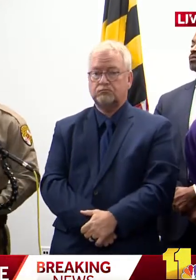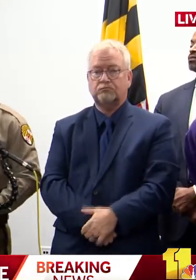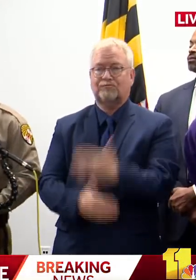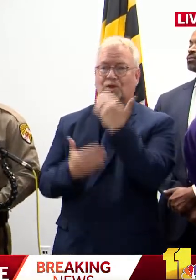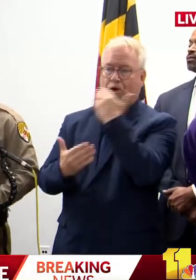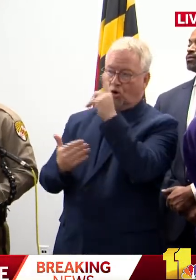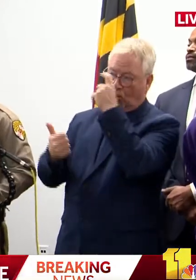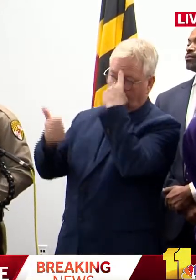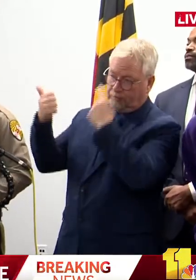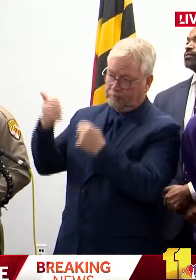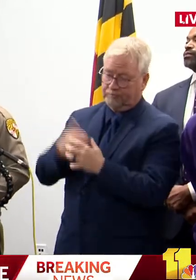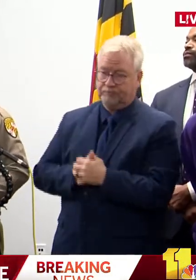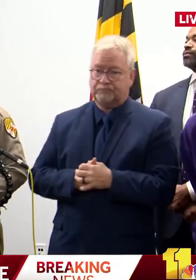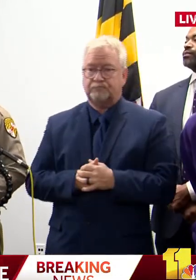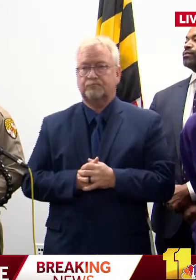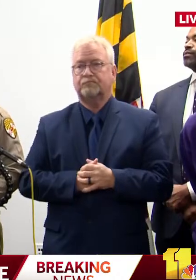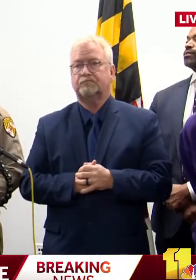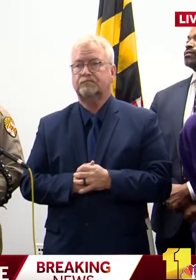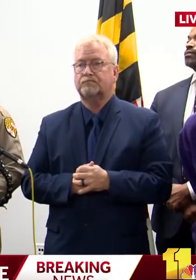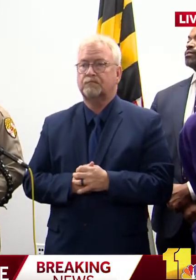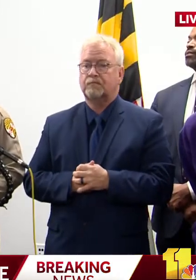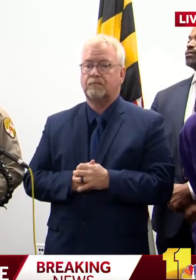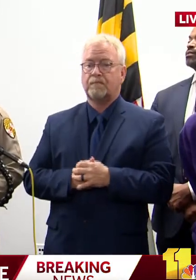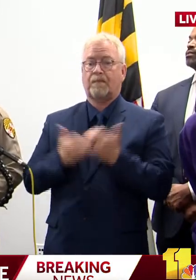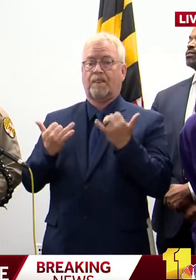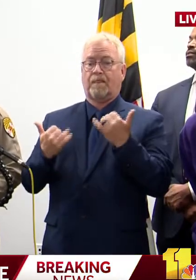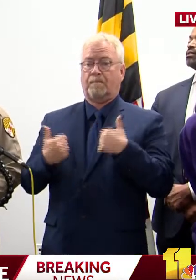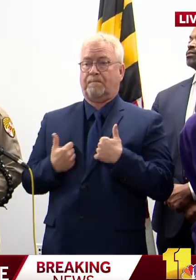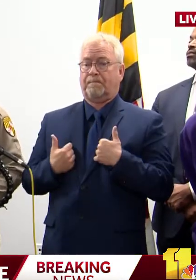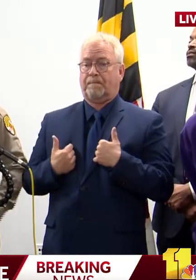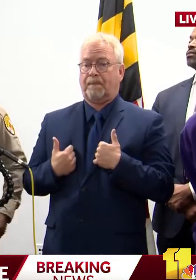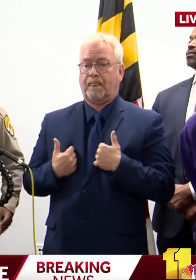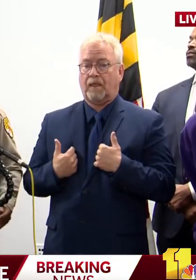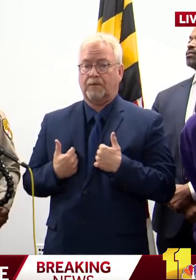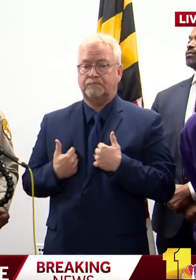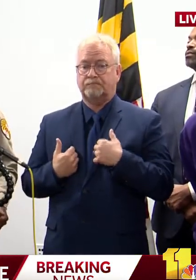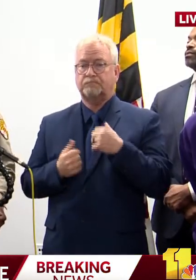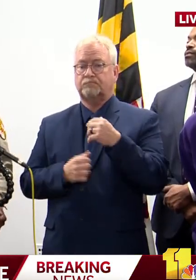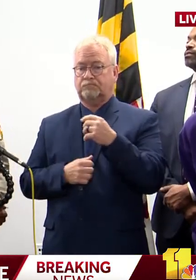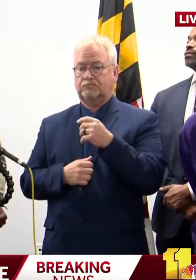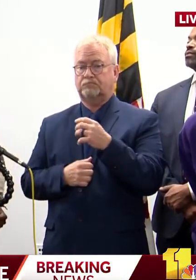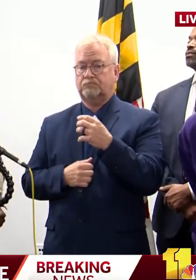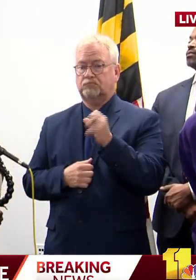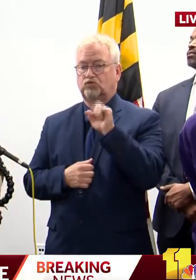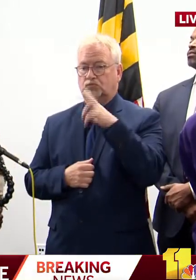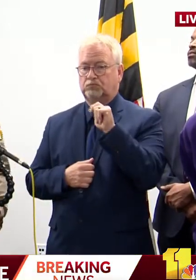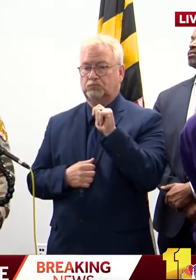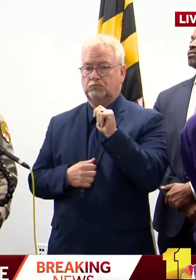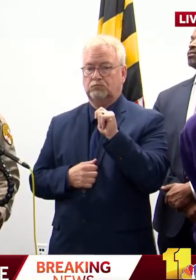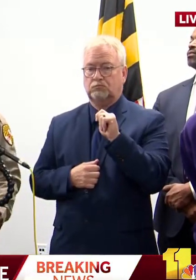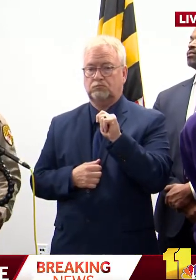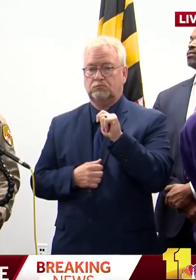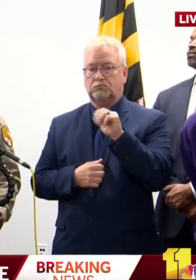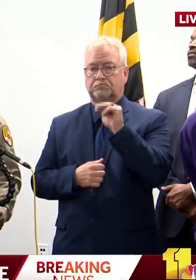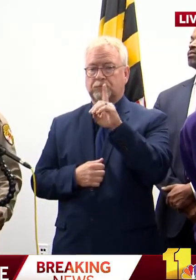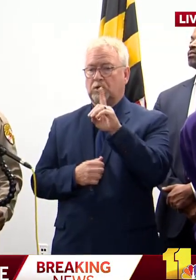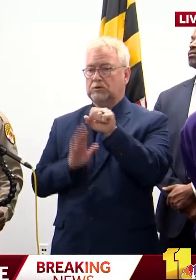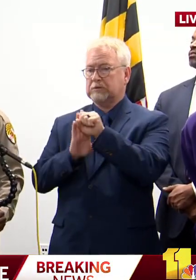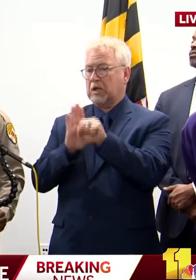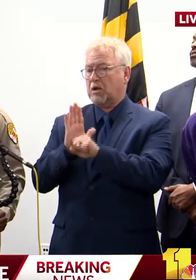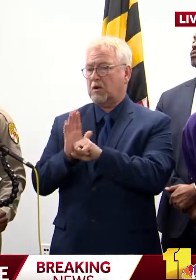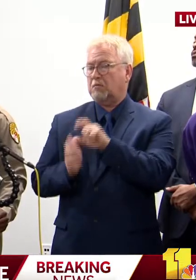Thank you, Governor. I'm Colonel Roland L. Butler, Jr., Superintendent of the Maryland Department of State Police.